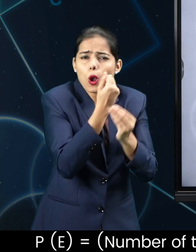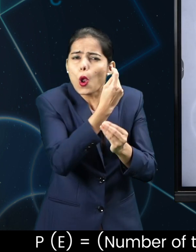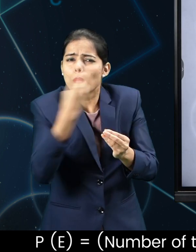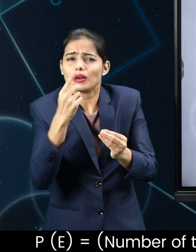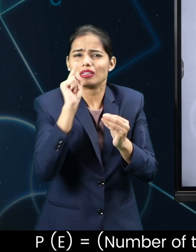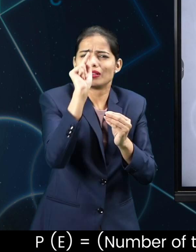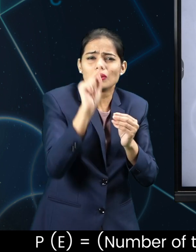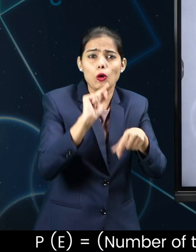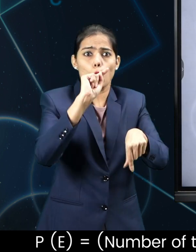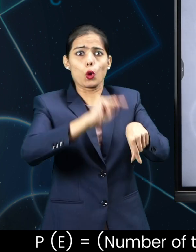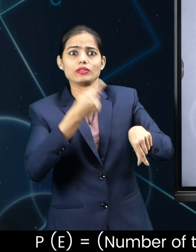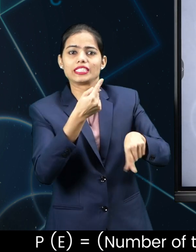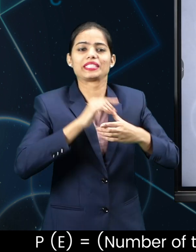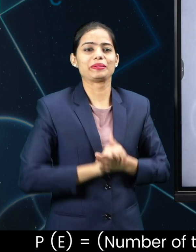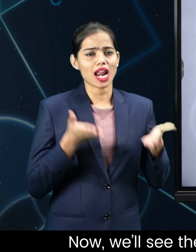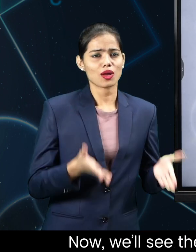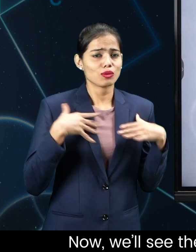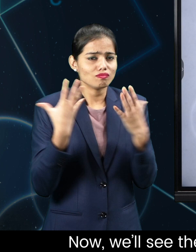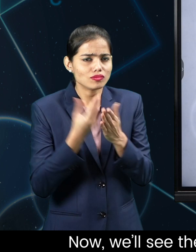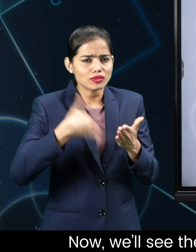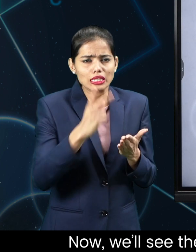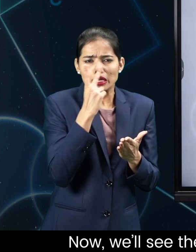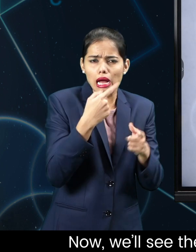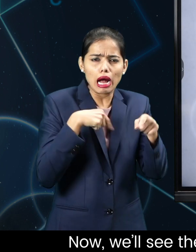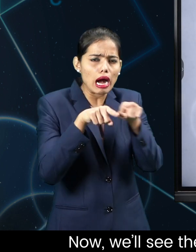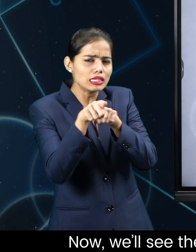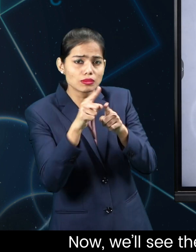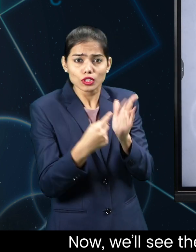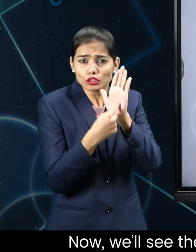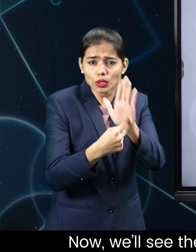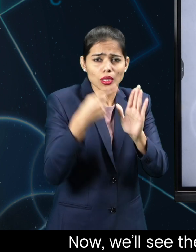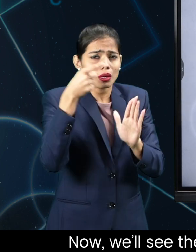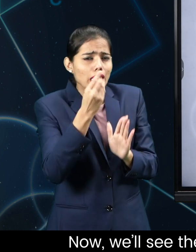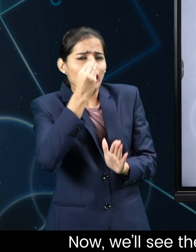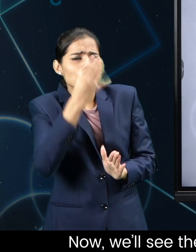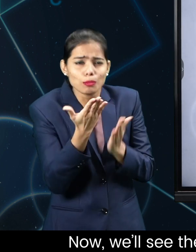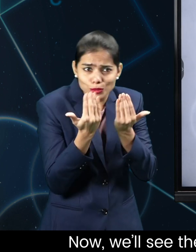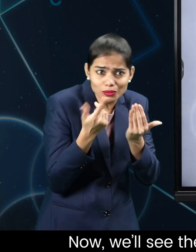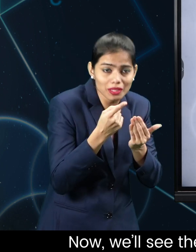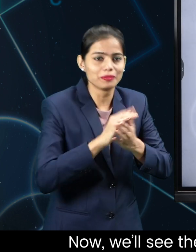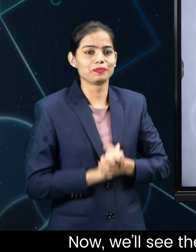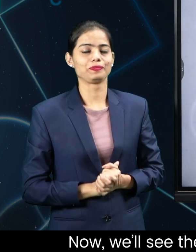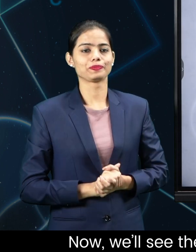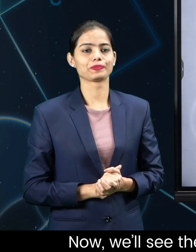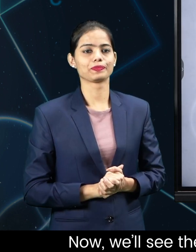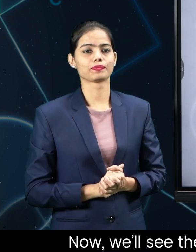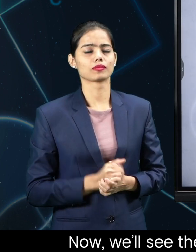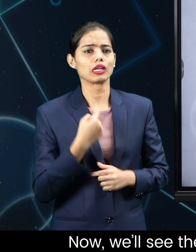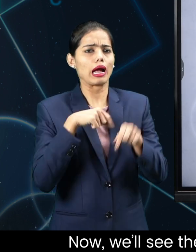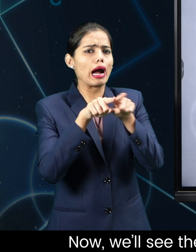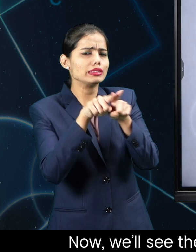by total number of trials. Now, we will see the examples related to empirical probability.